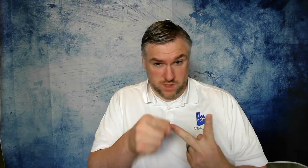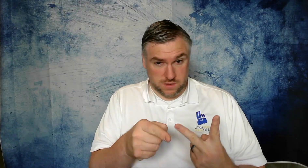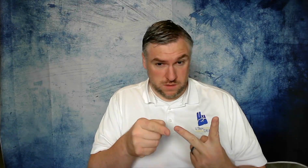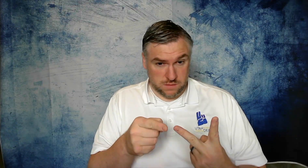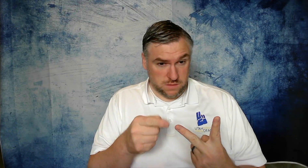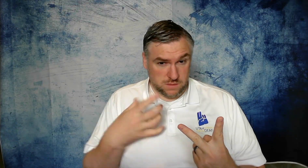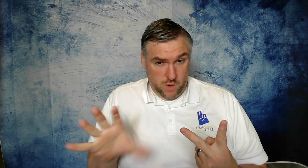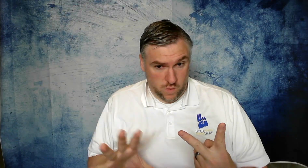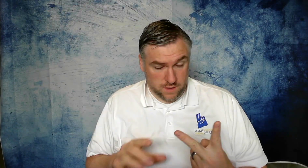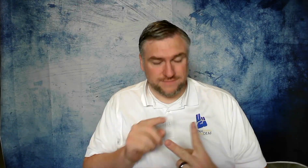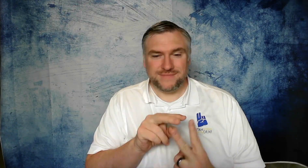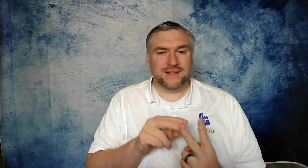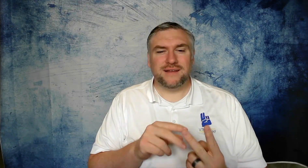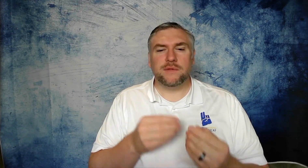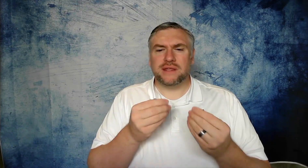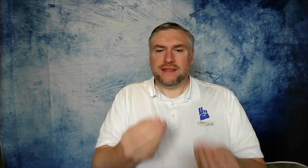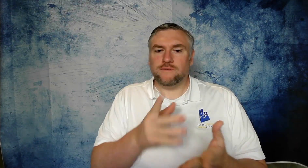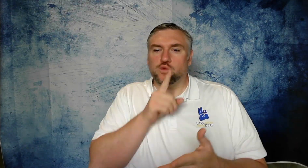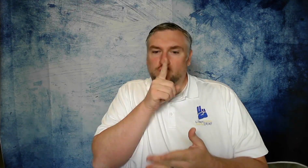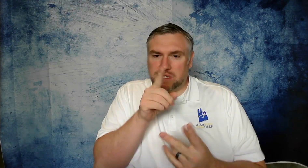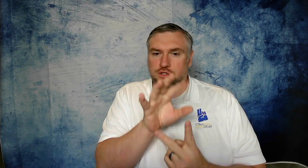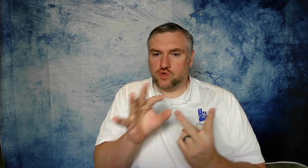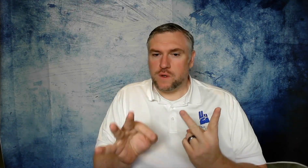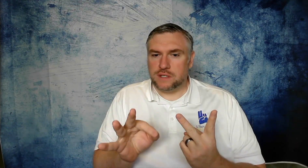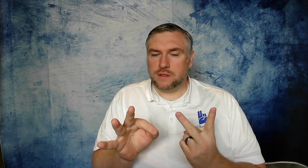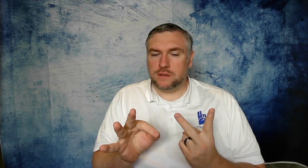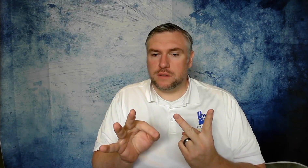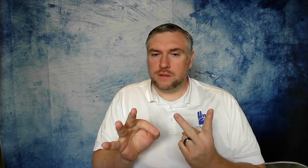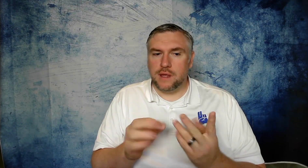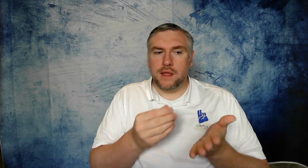is what we don't want to happen. No, but give real honest choice.